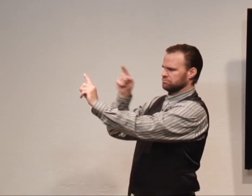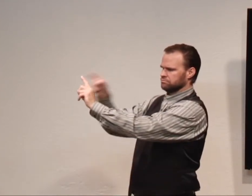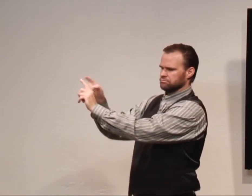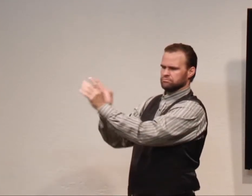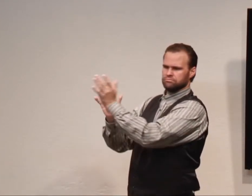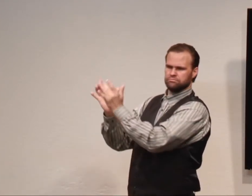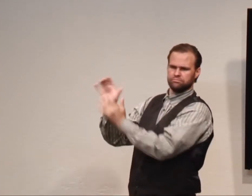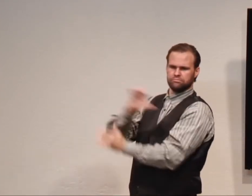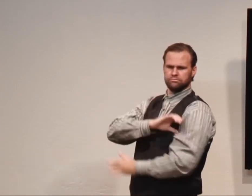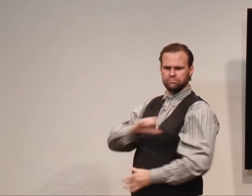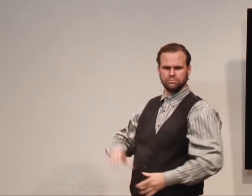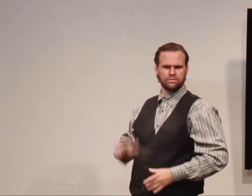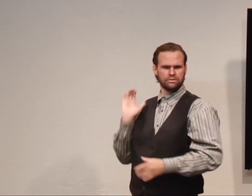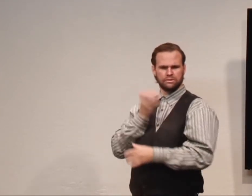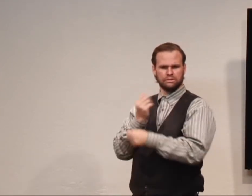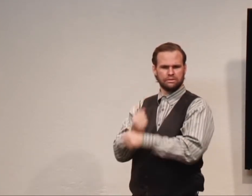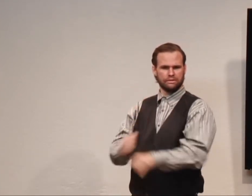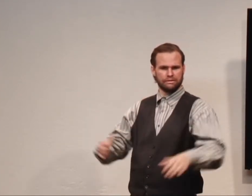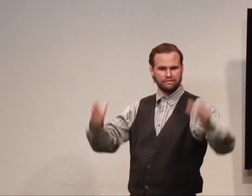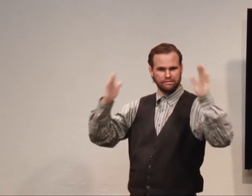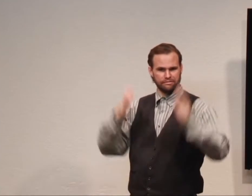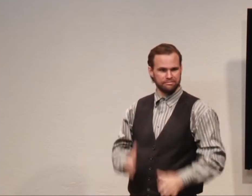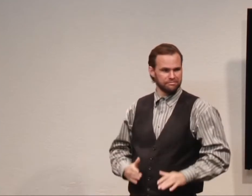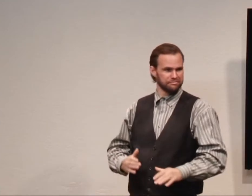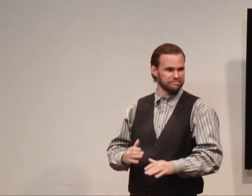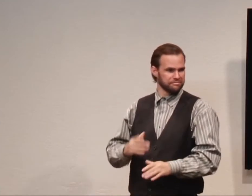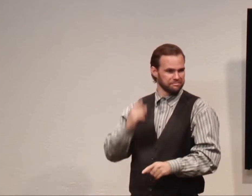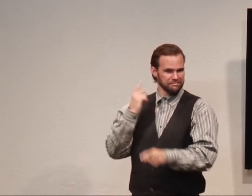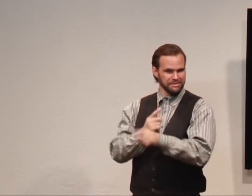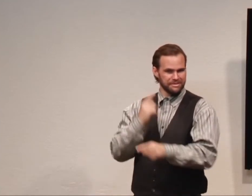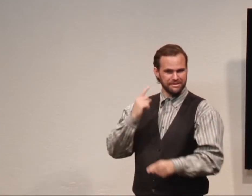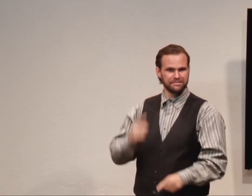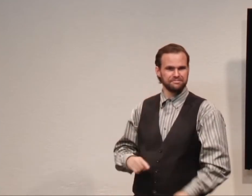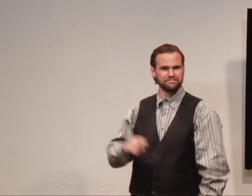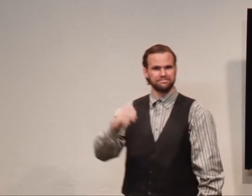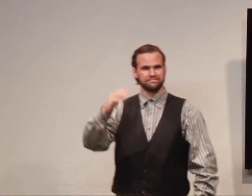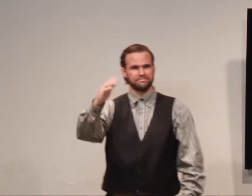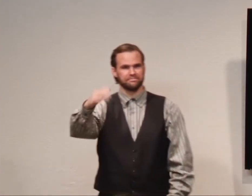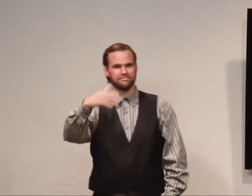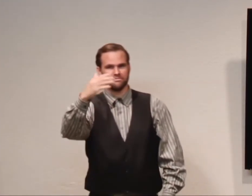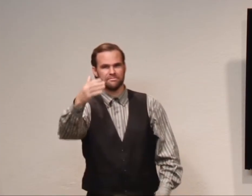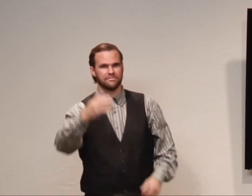lineage, they were all pointing to Jesus Christ, our Savior.